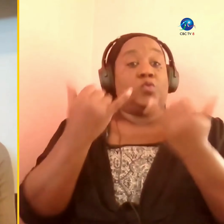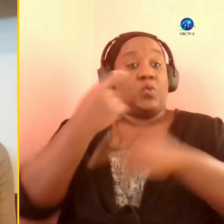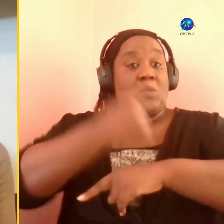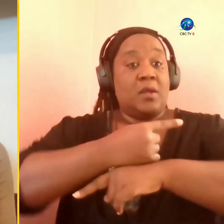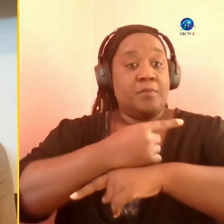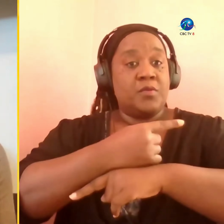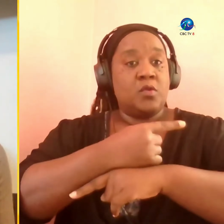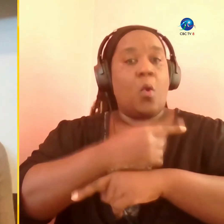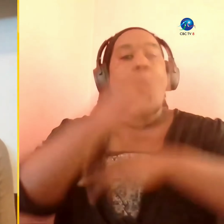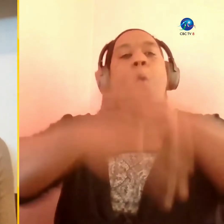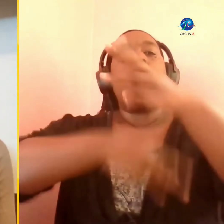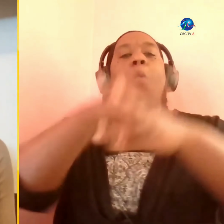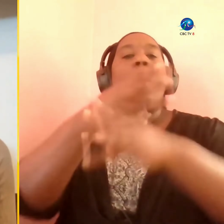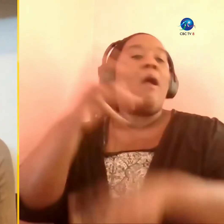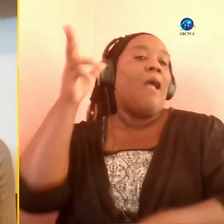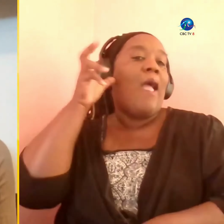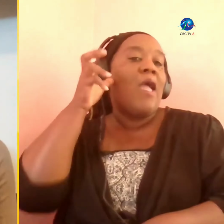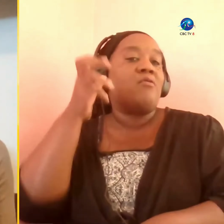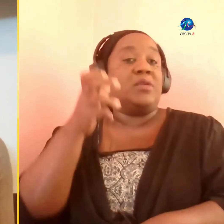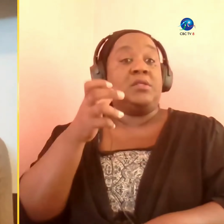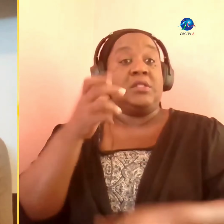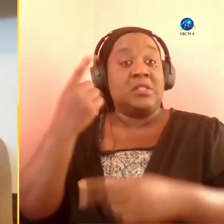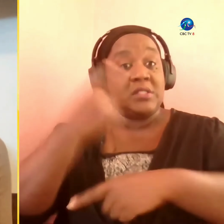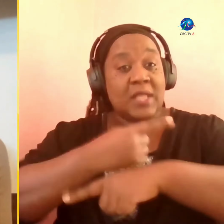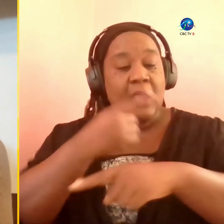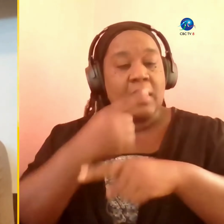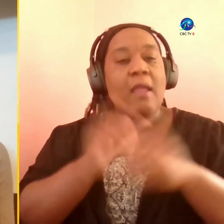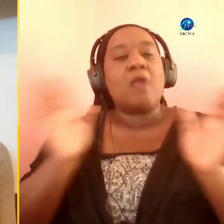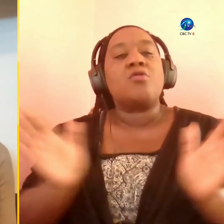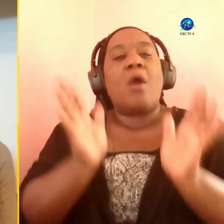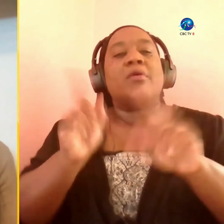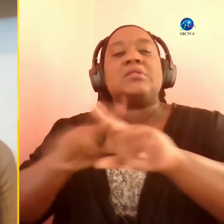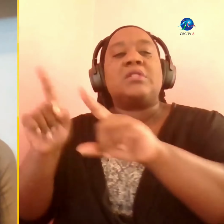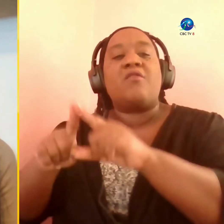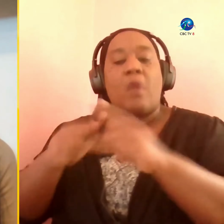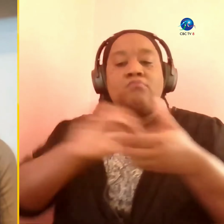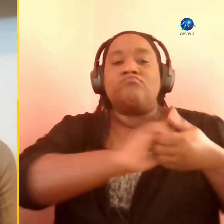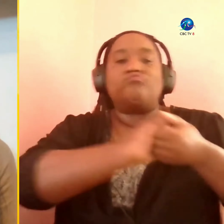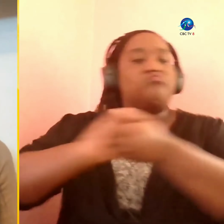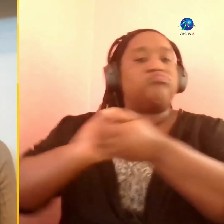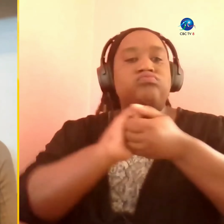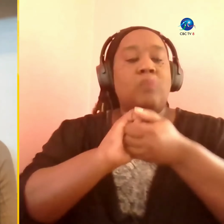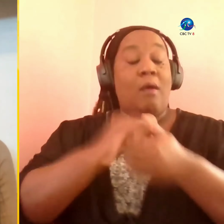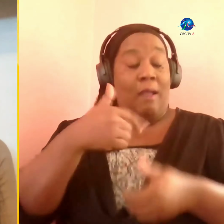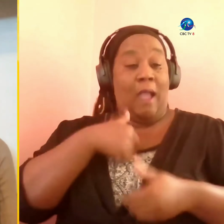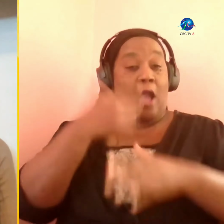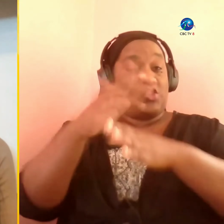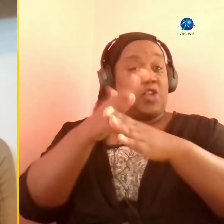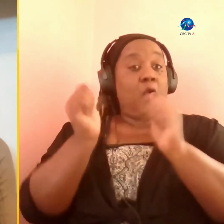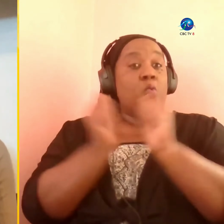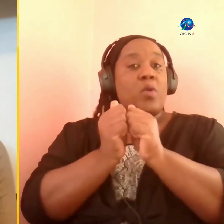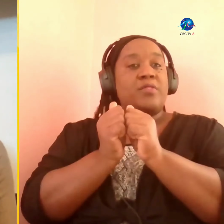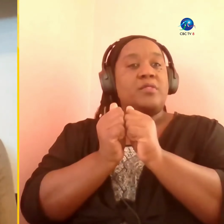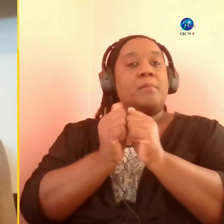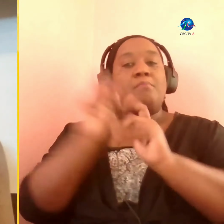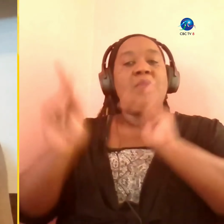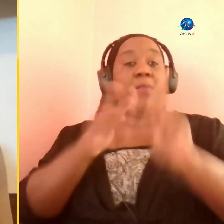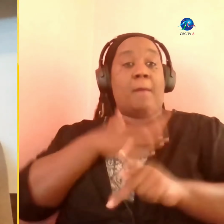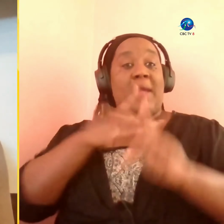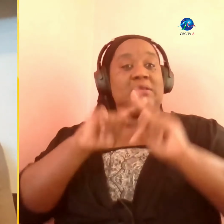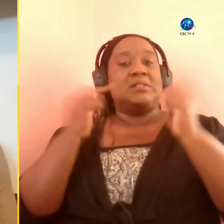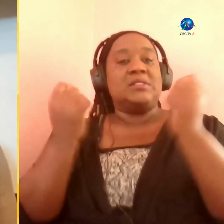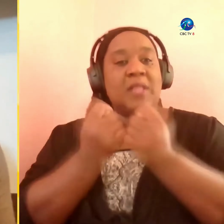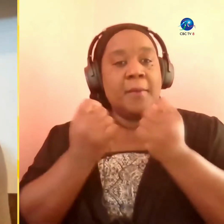also encouraging a different partnership, as I would have been sharing with some of the individuals on our team. And now we want to say this publicly,